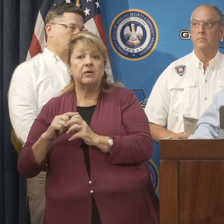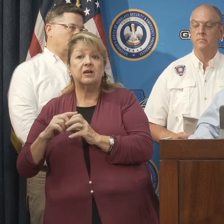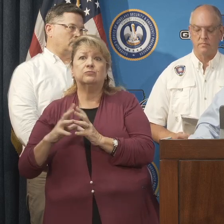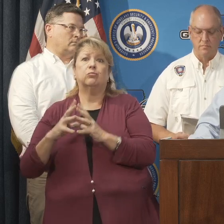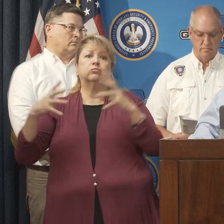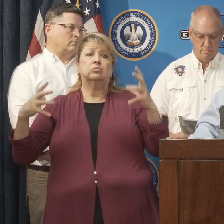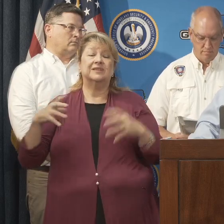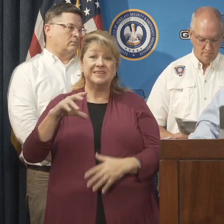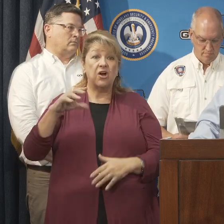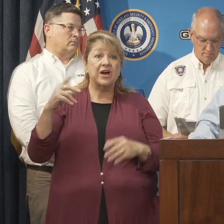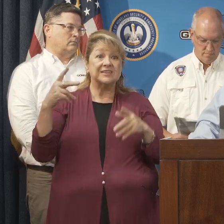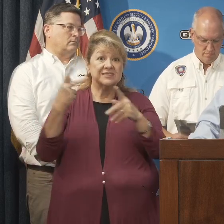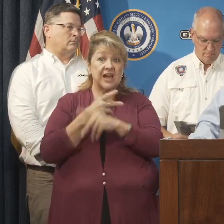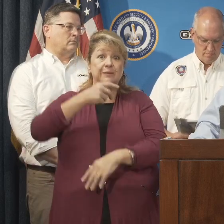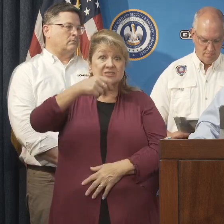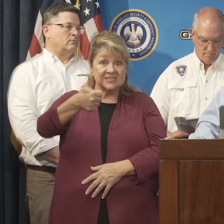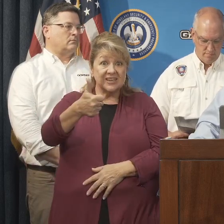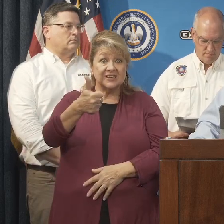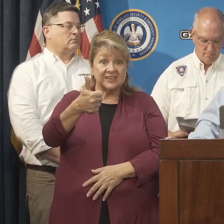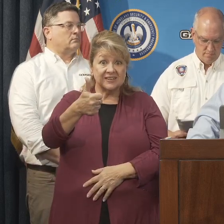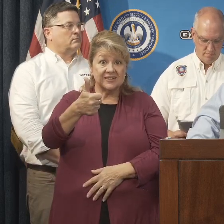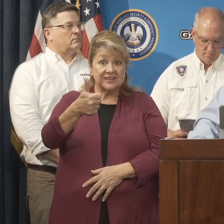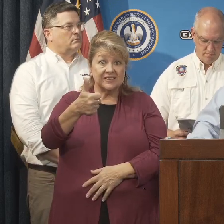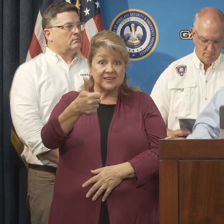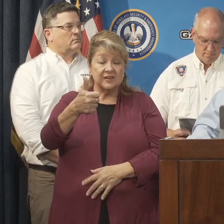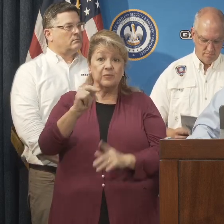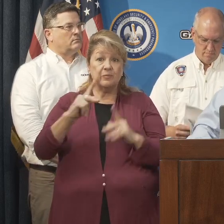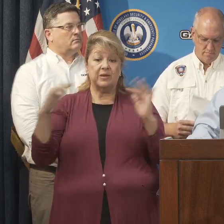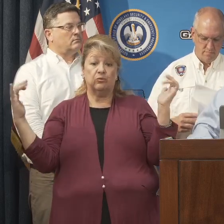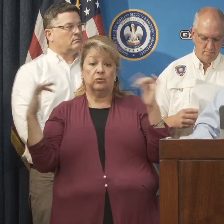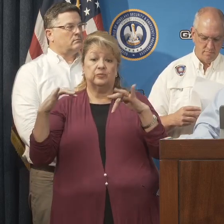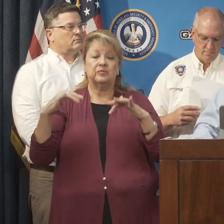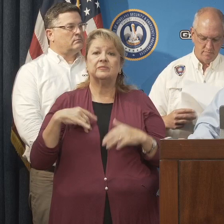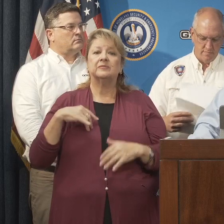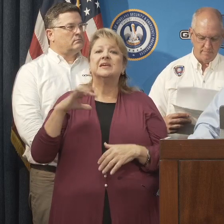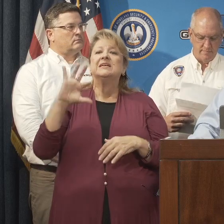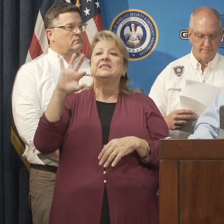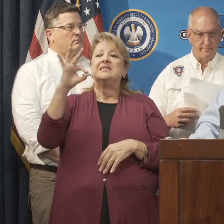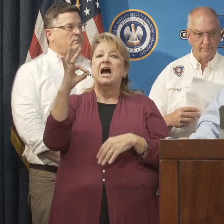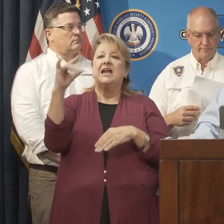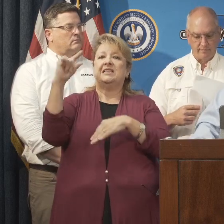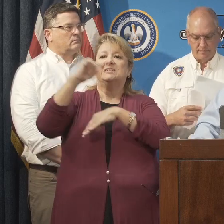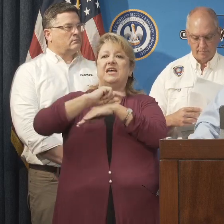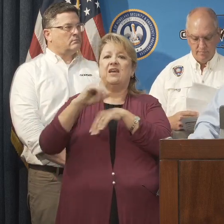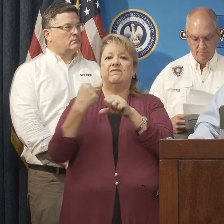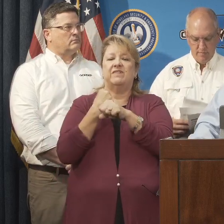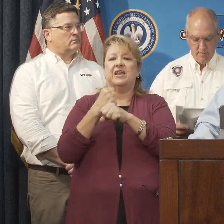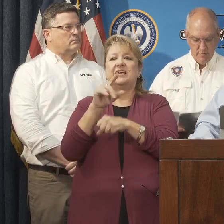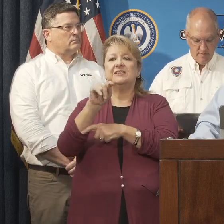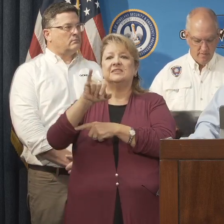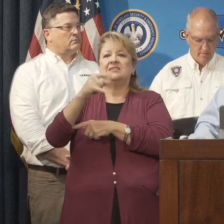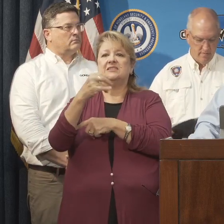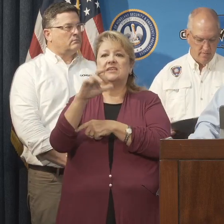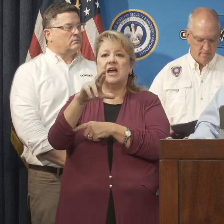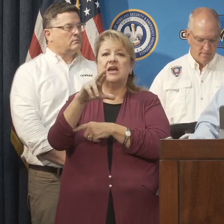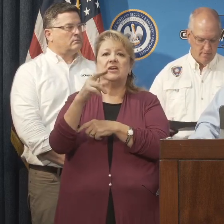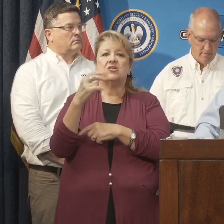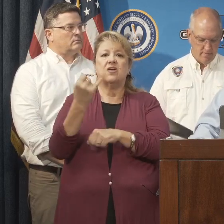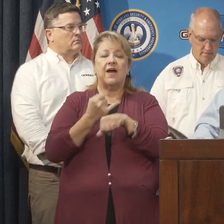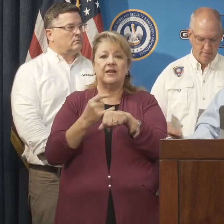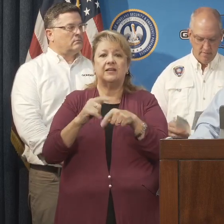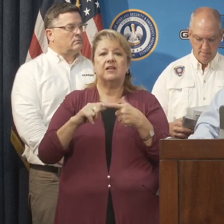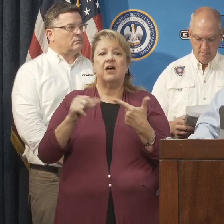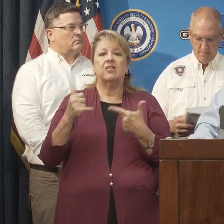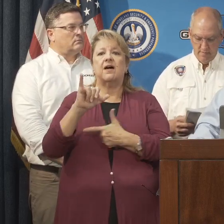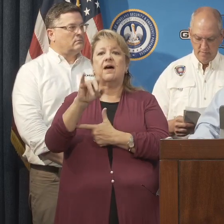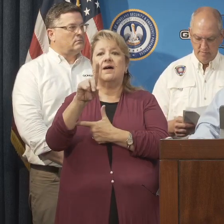tenfold. We are in day 9 of this firefight, starting with the Tiger Island fight, and then the other ones of concern, the Ida